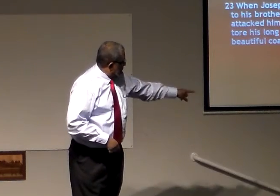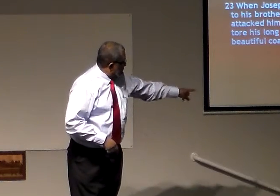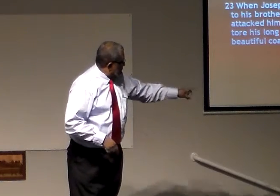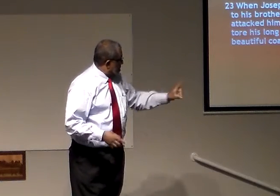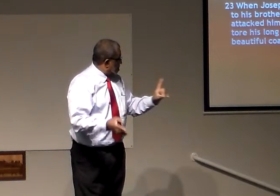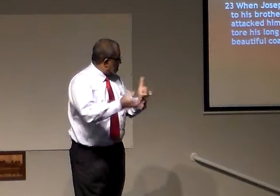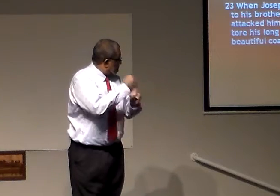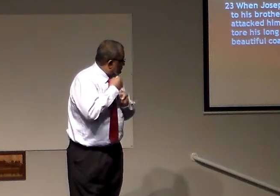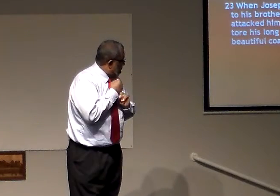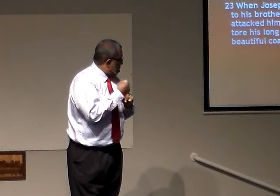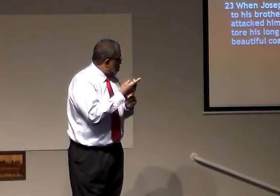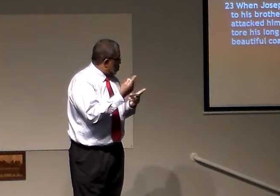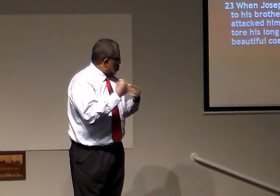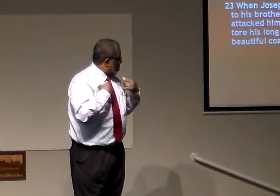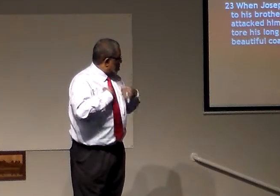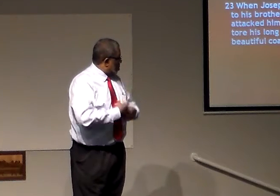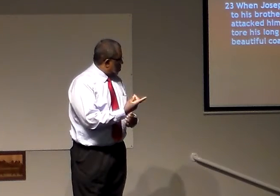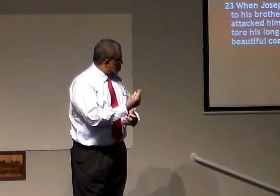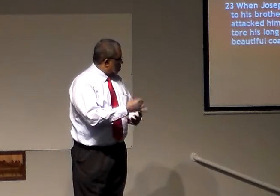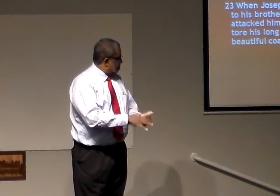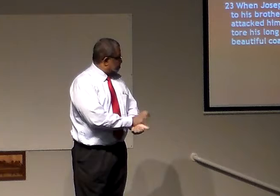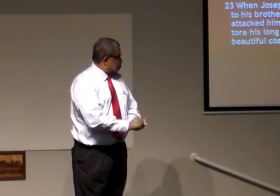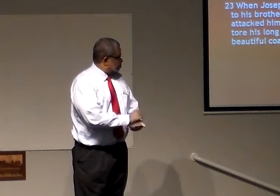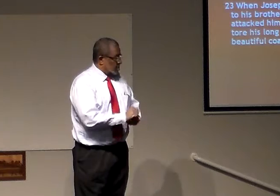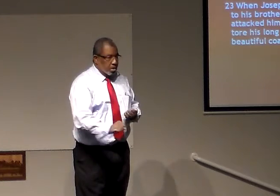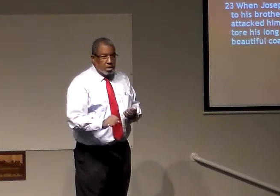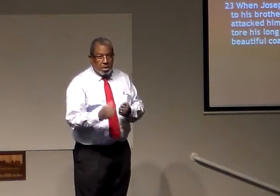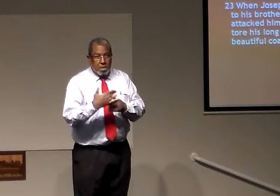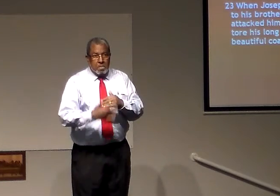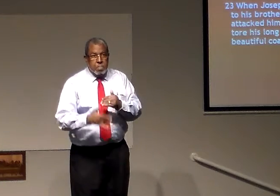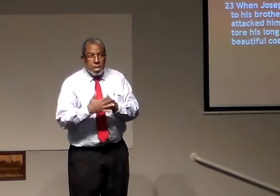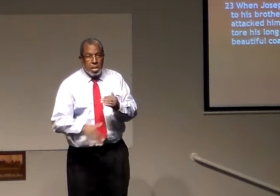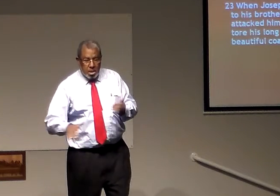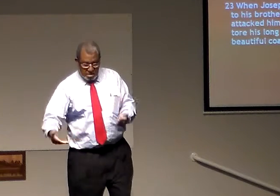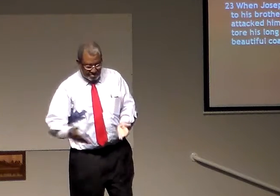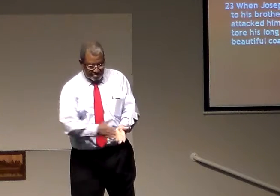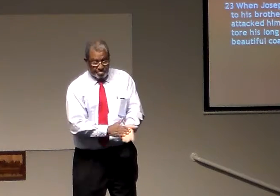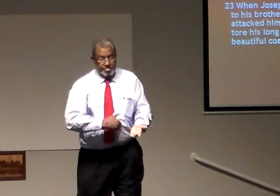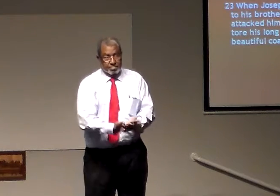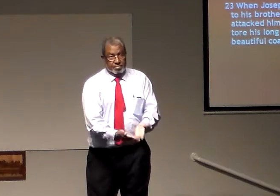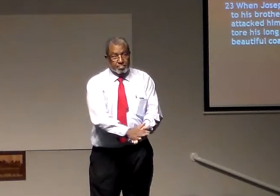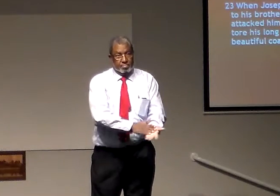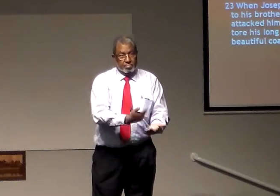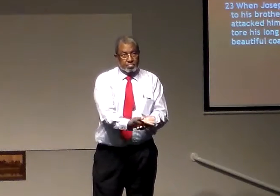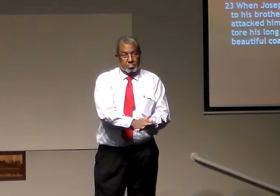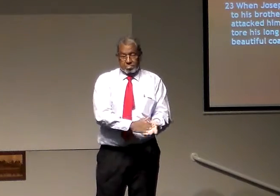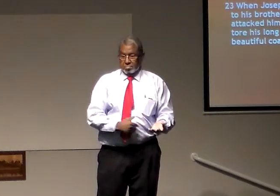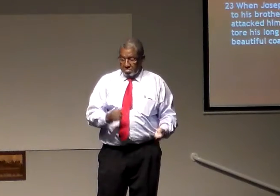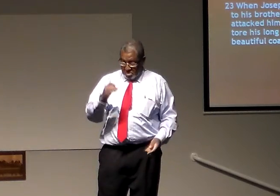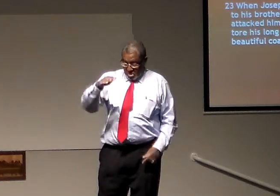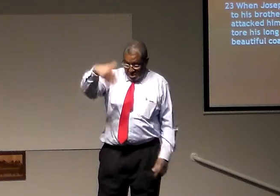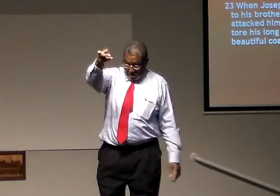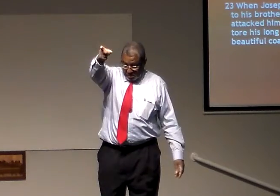And then the next one right there. They captured him. What did they do with the coat? They destroyed it and they used blood to smear it on there.